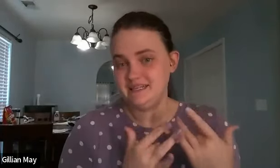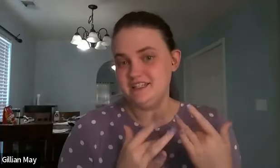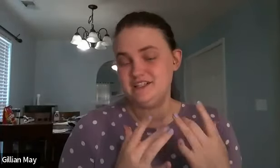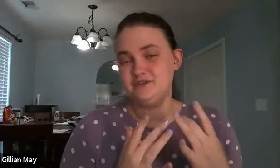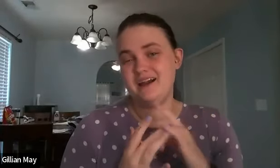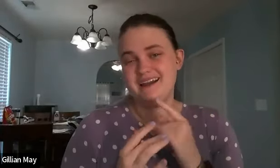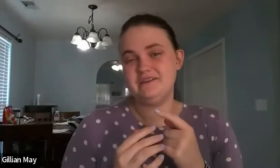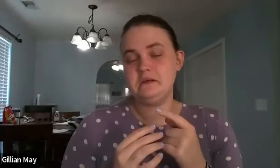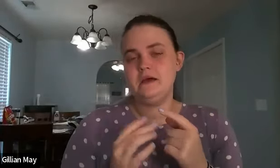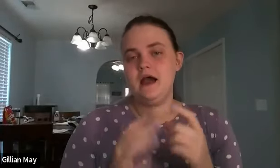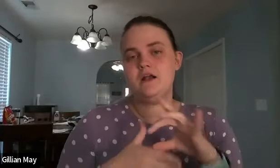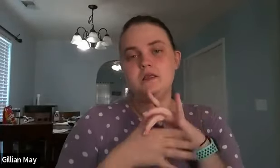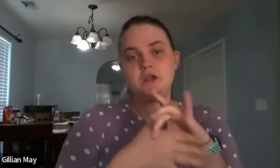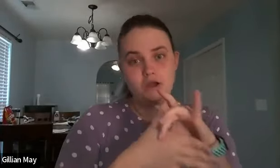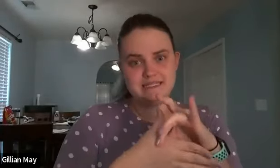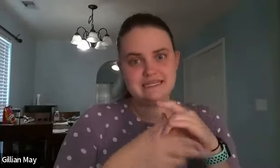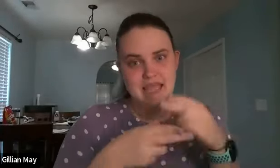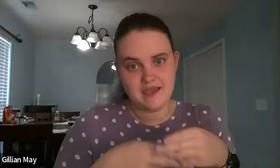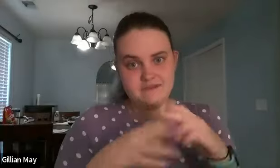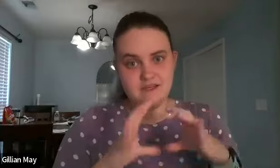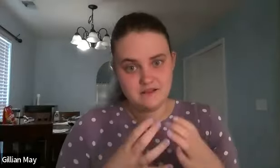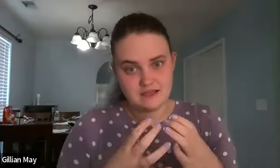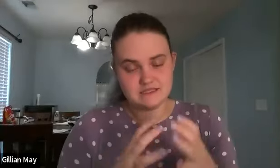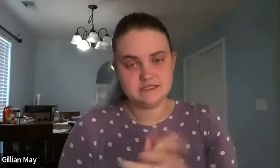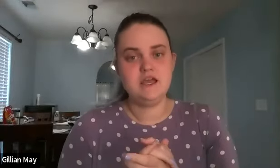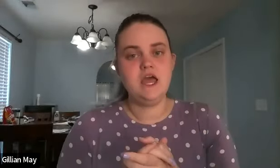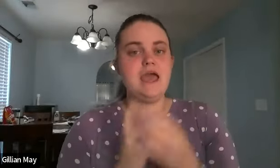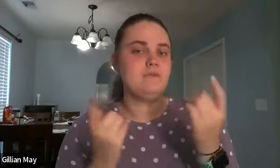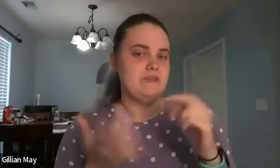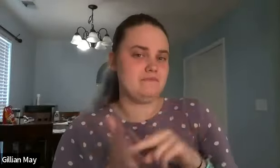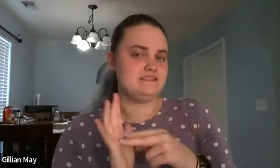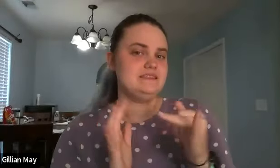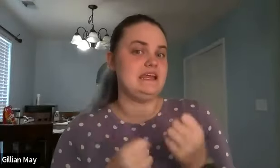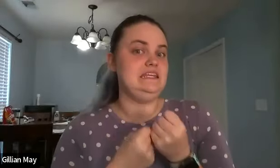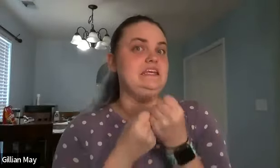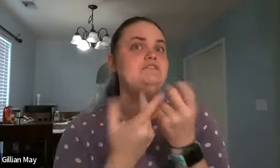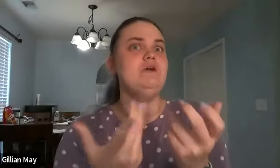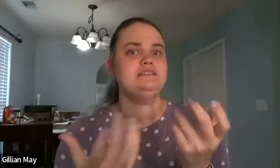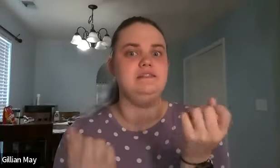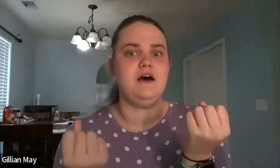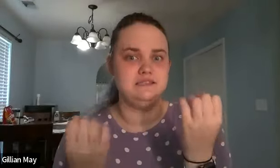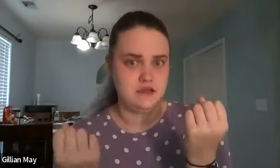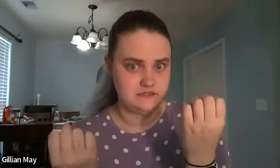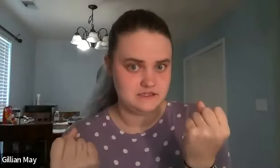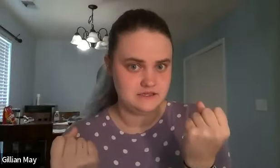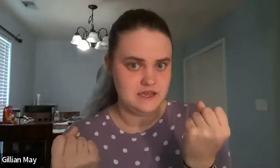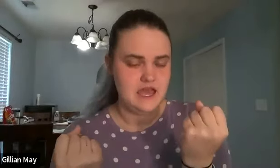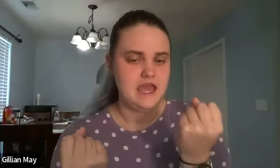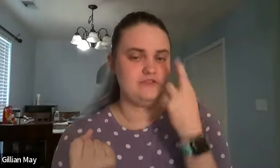to do kind of, I call it content heavy classes. And what that means is that I give you guys a lot of signs. And the